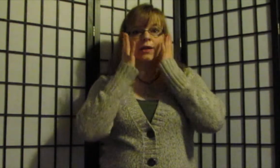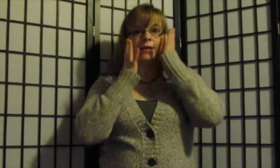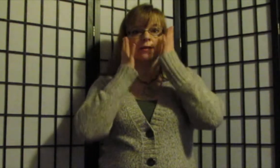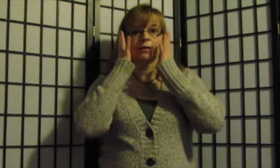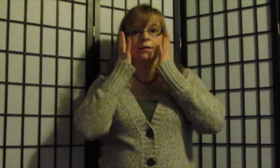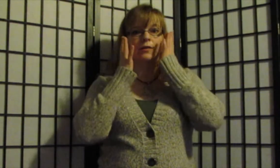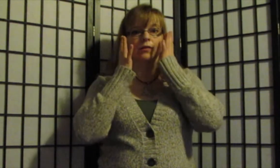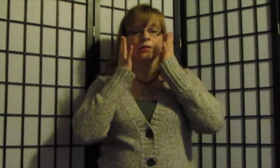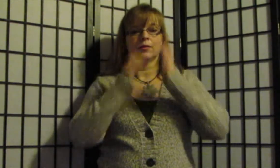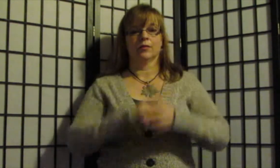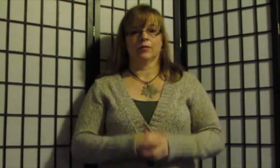Embarrassed.